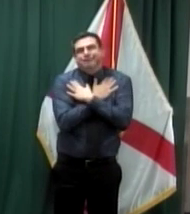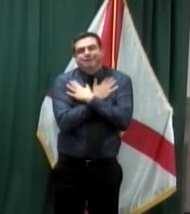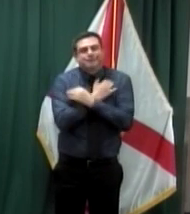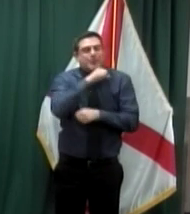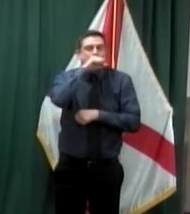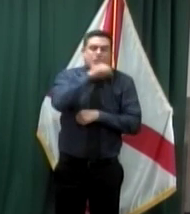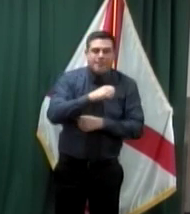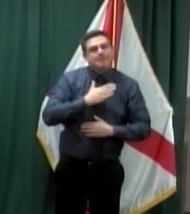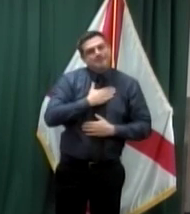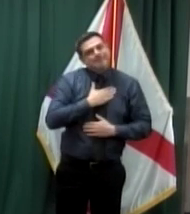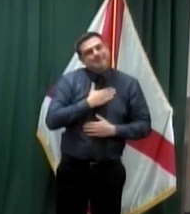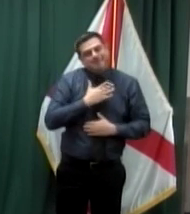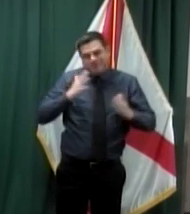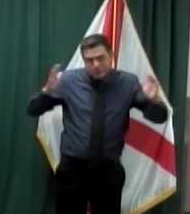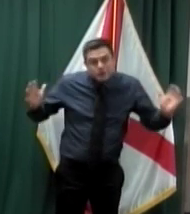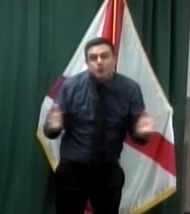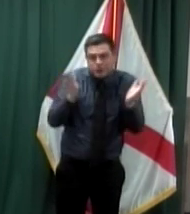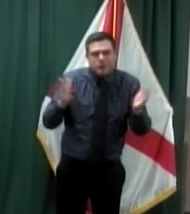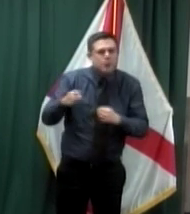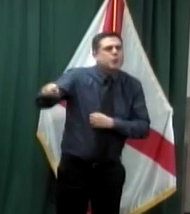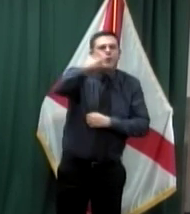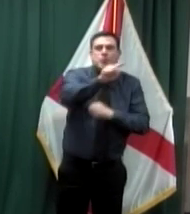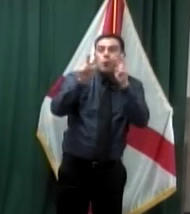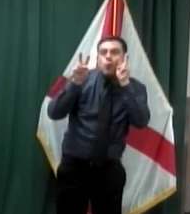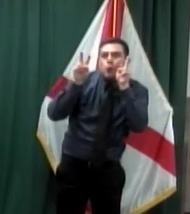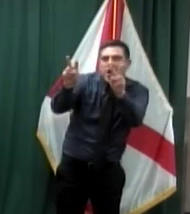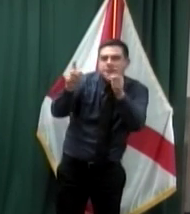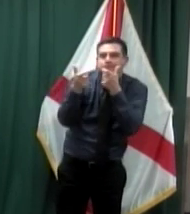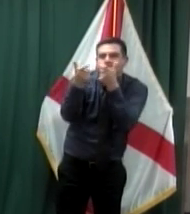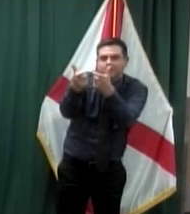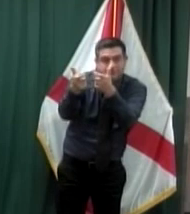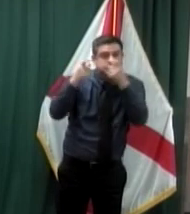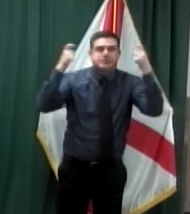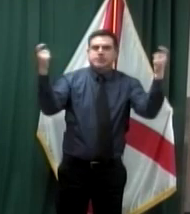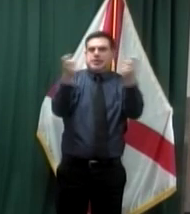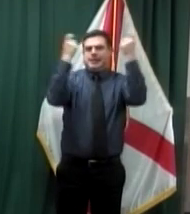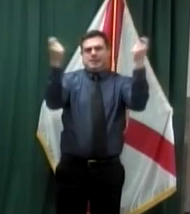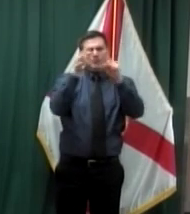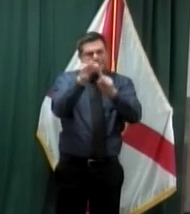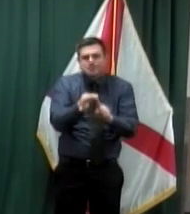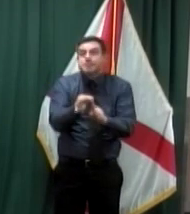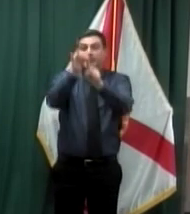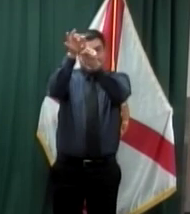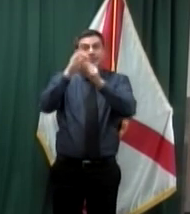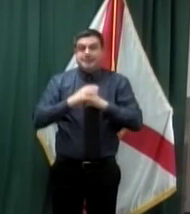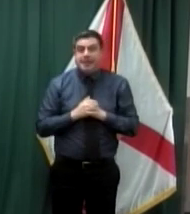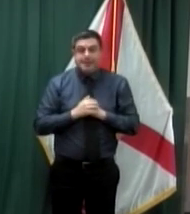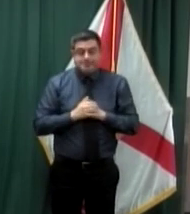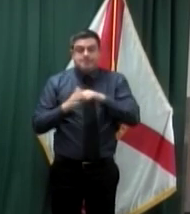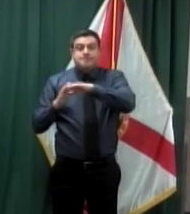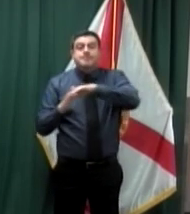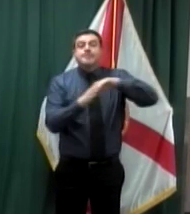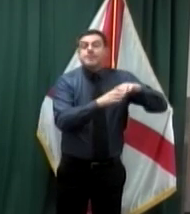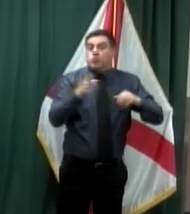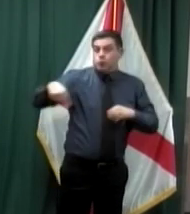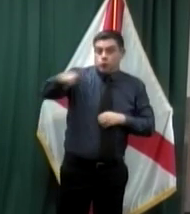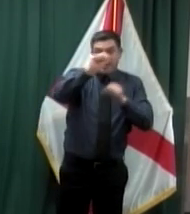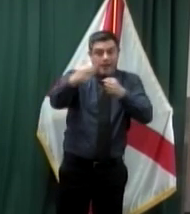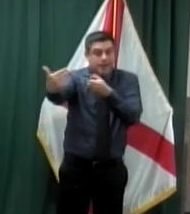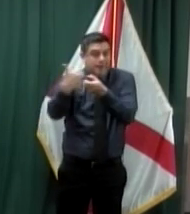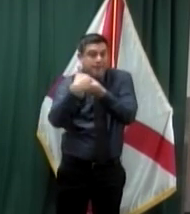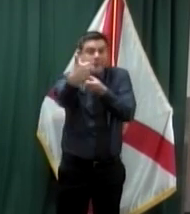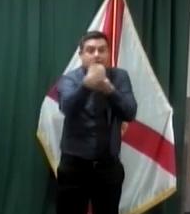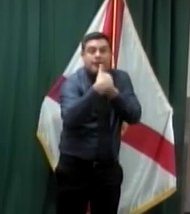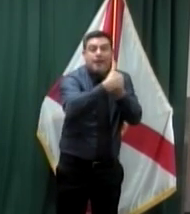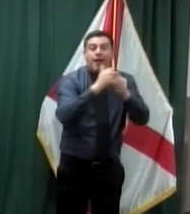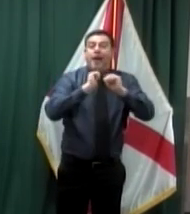of abundance of caution, the members of the public who would like to view the ceremony are encouraged to join virtually on Seminole County's Facebook page. That's